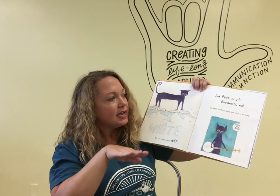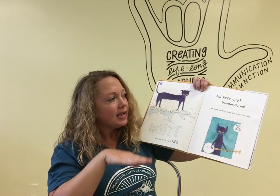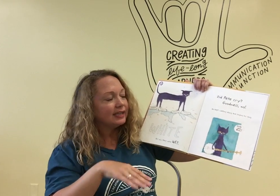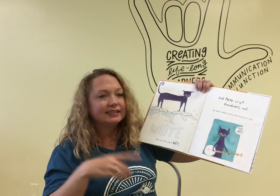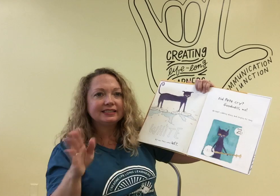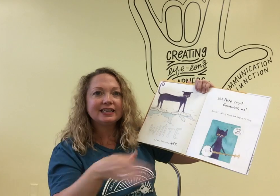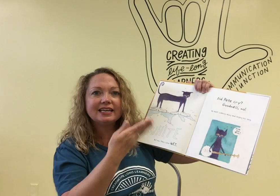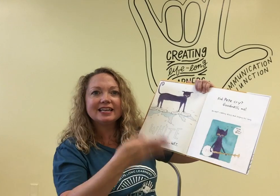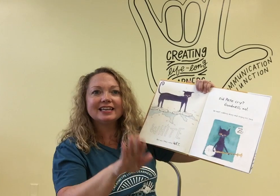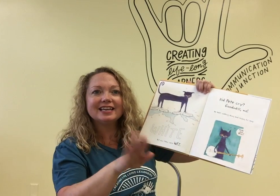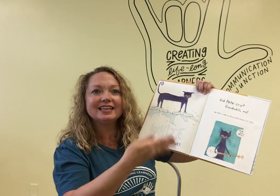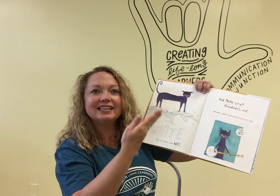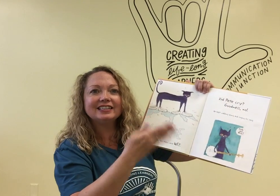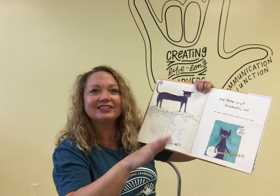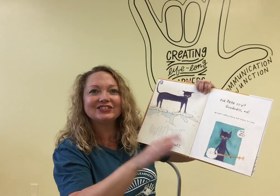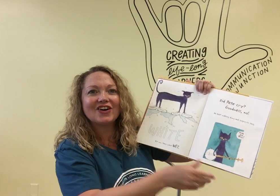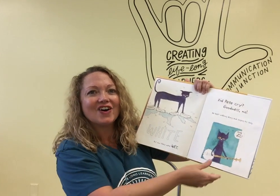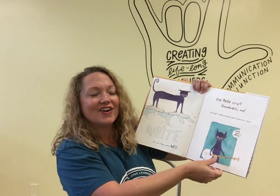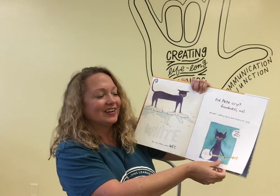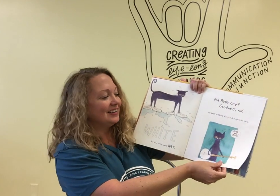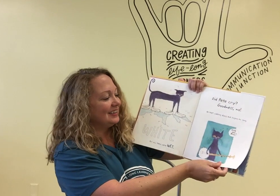and singing his song.